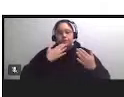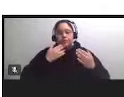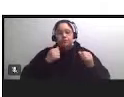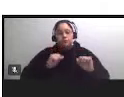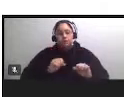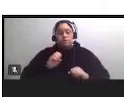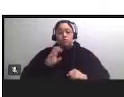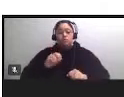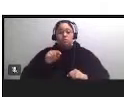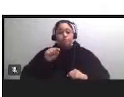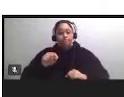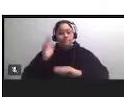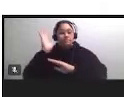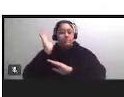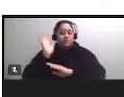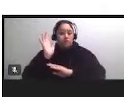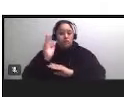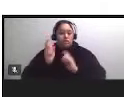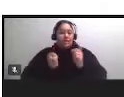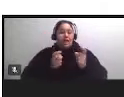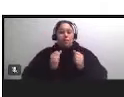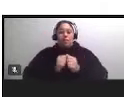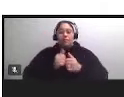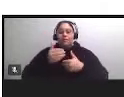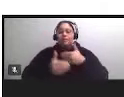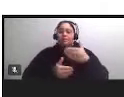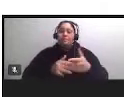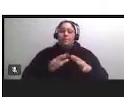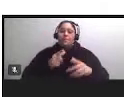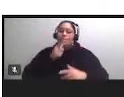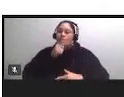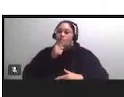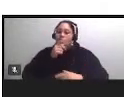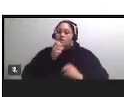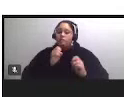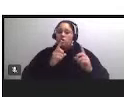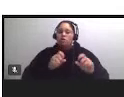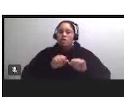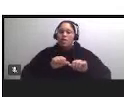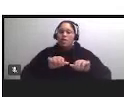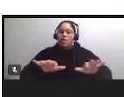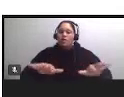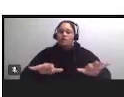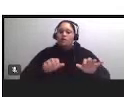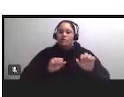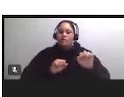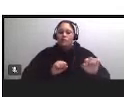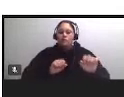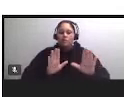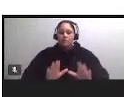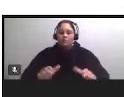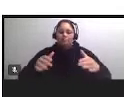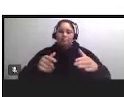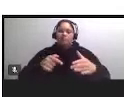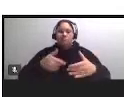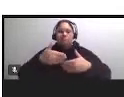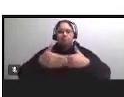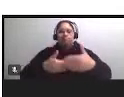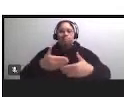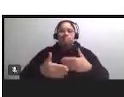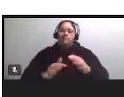Chairperson. So this presentation deals with the steps that the Public Education and Outreach section has